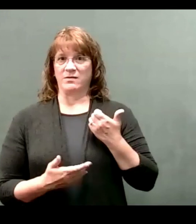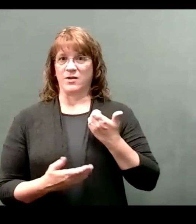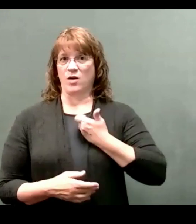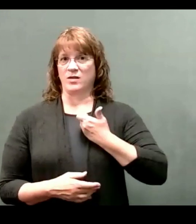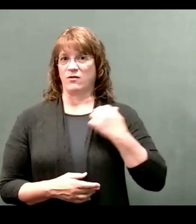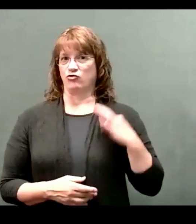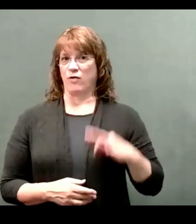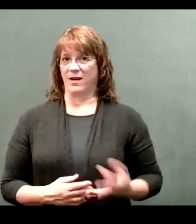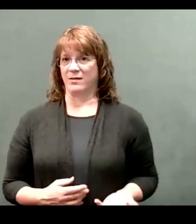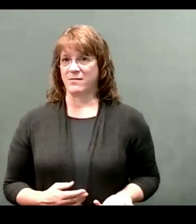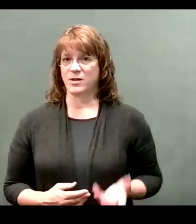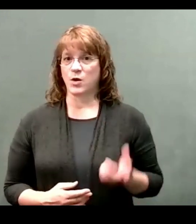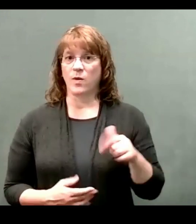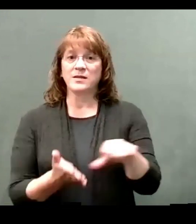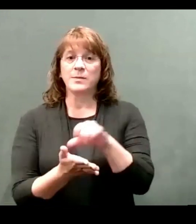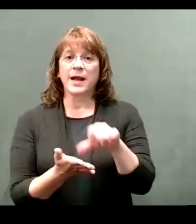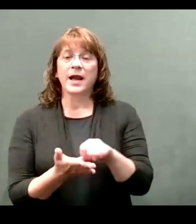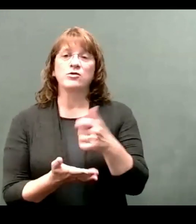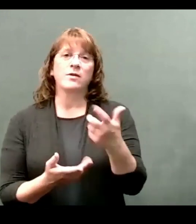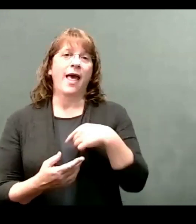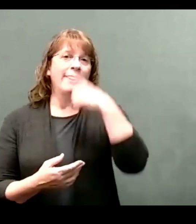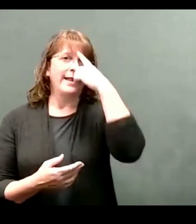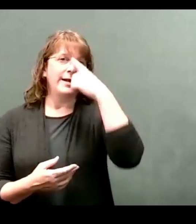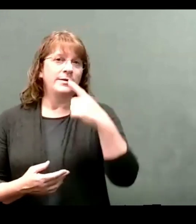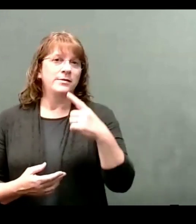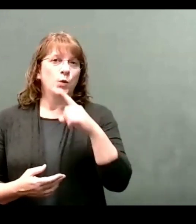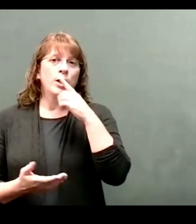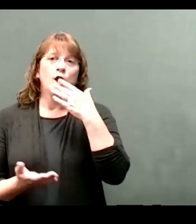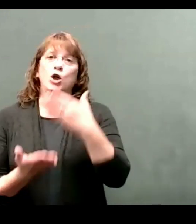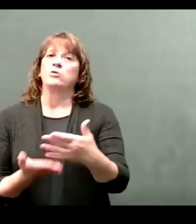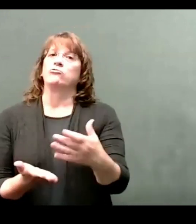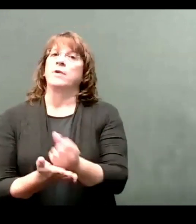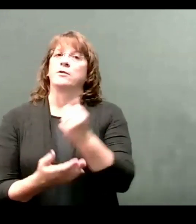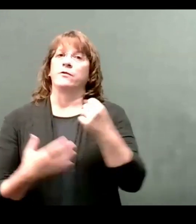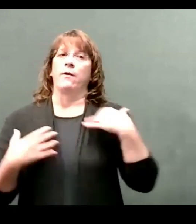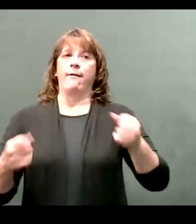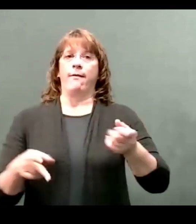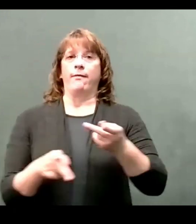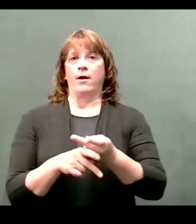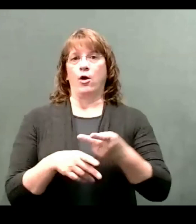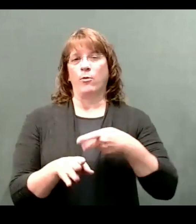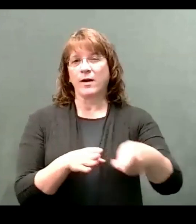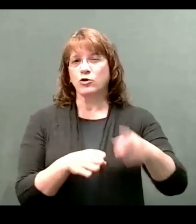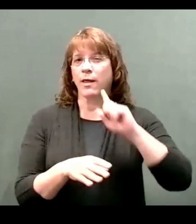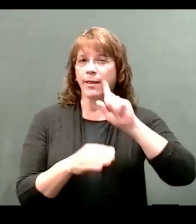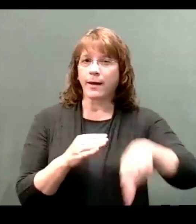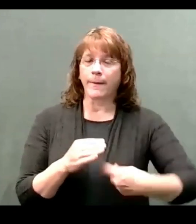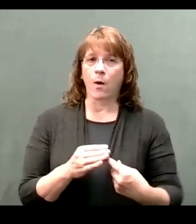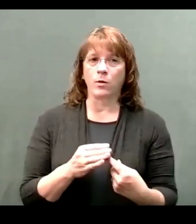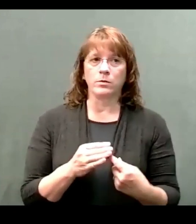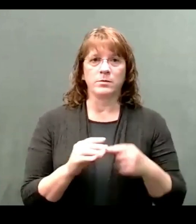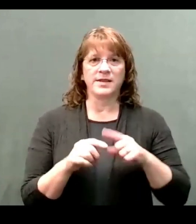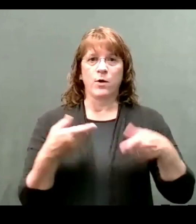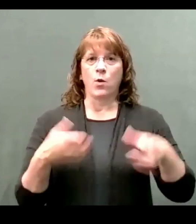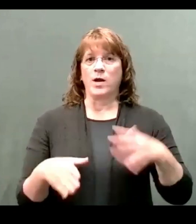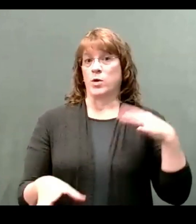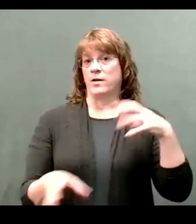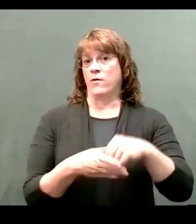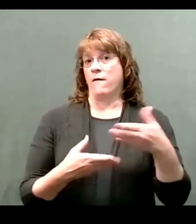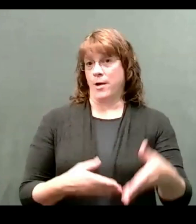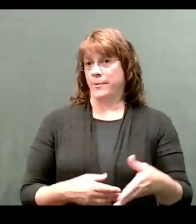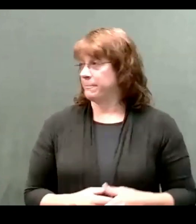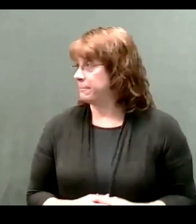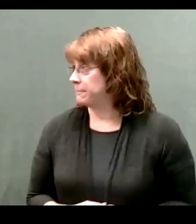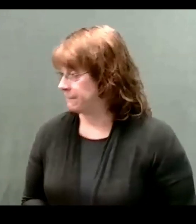for. And so this page is just, I think it's a really good chance for healthcare professionals to think about the different ways that we are involved